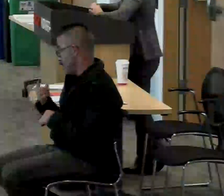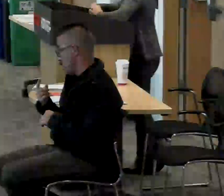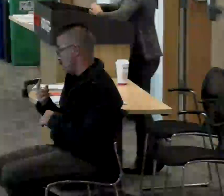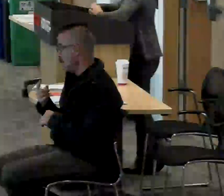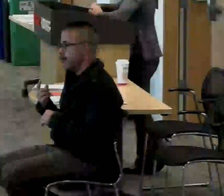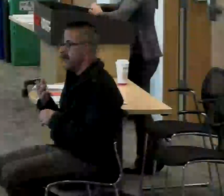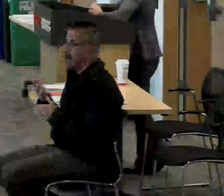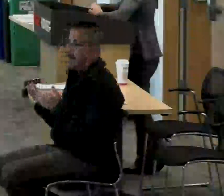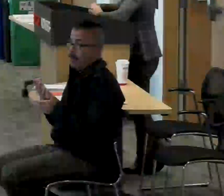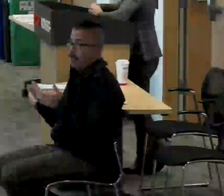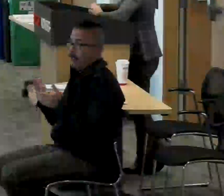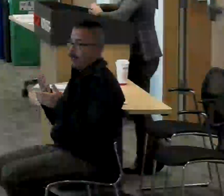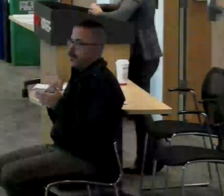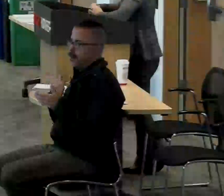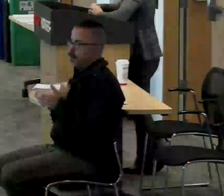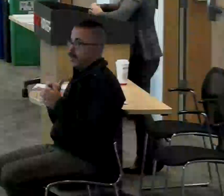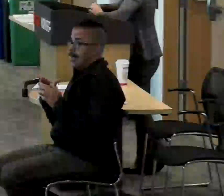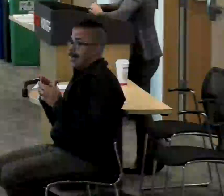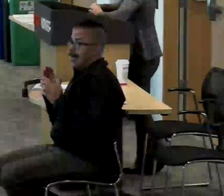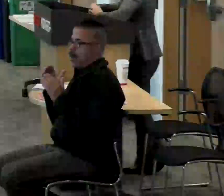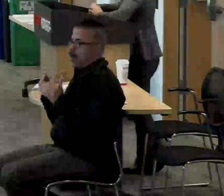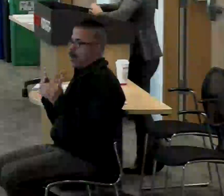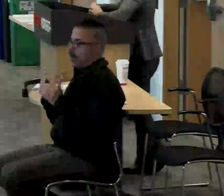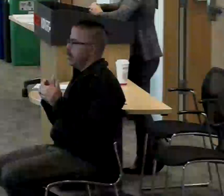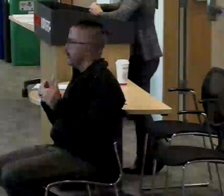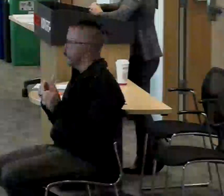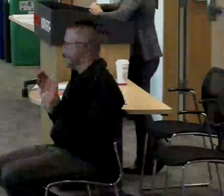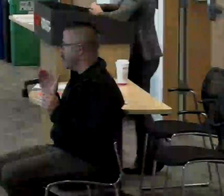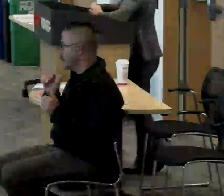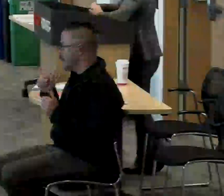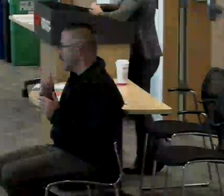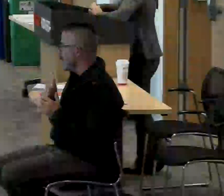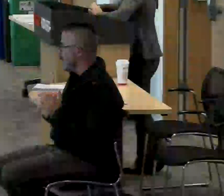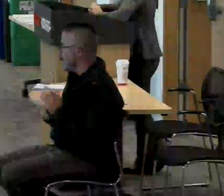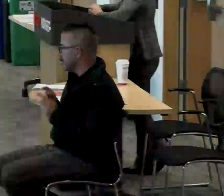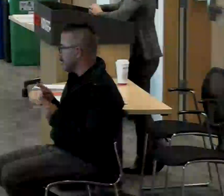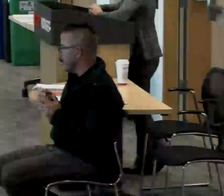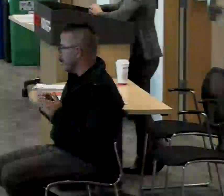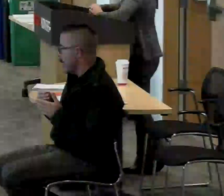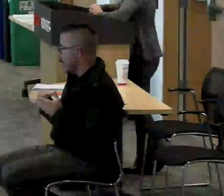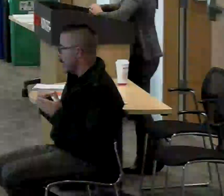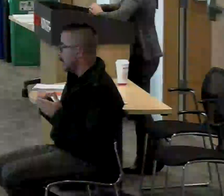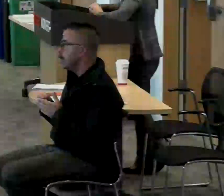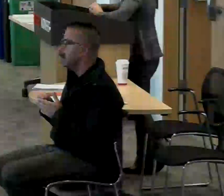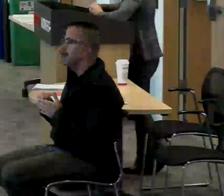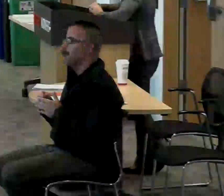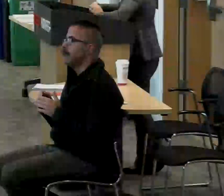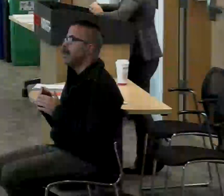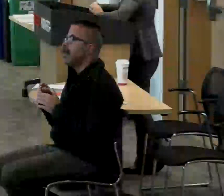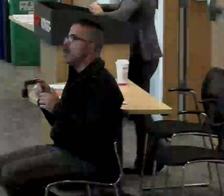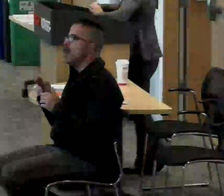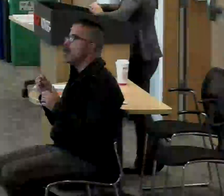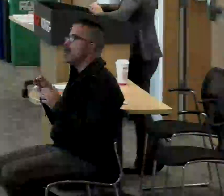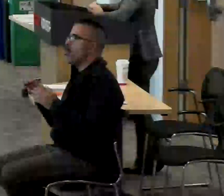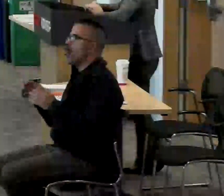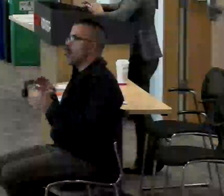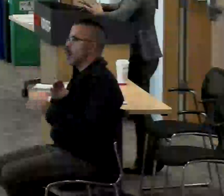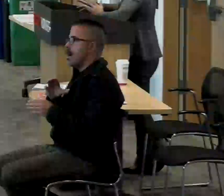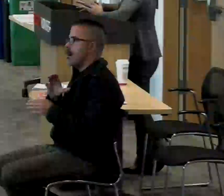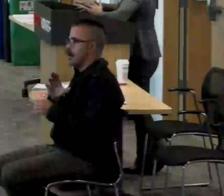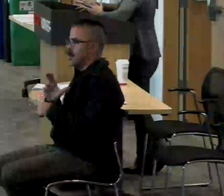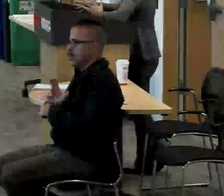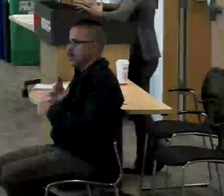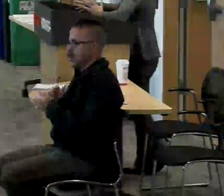And it wouldn't cost anybody any money, so there'd be kind of no reason why he wouldn't approve it. The way that Congress and the Congressional Budget Office views this